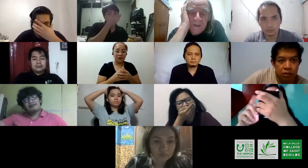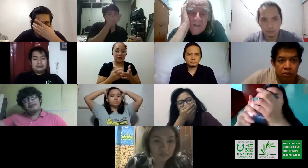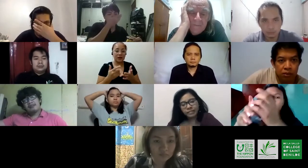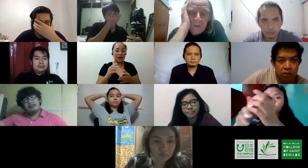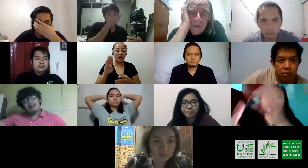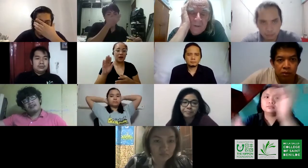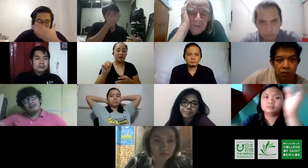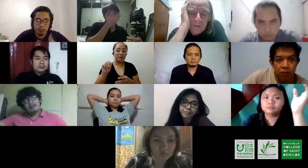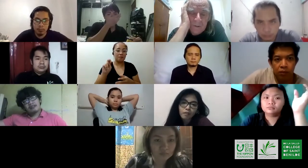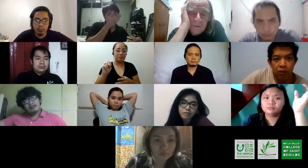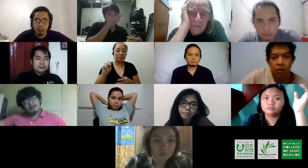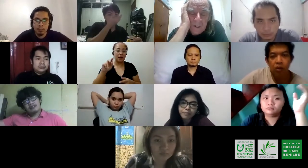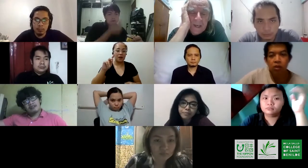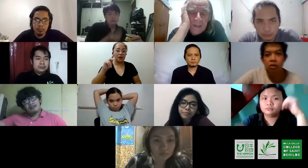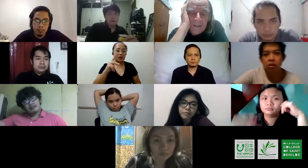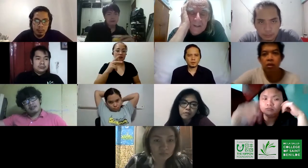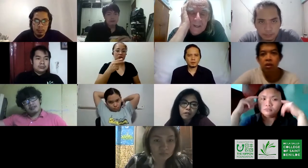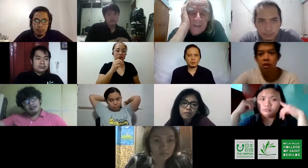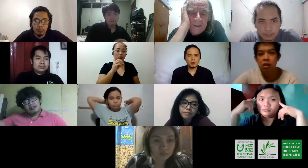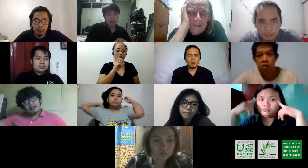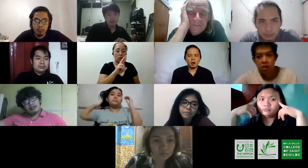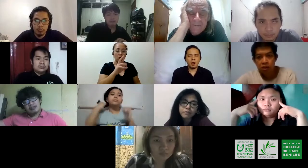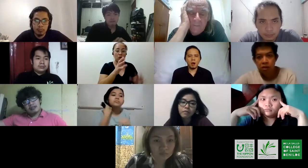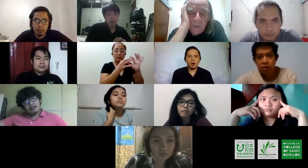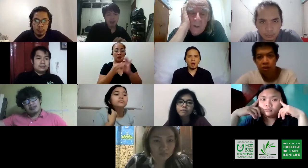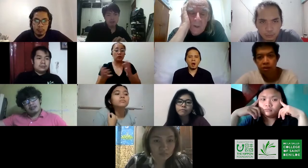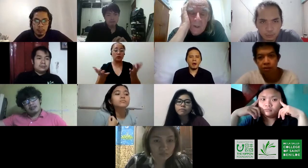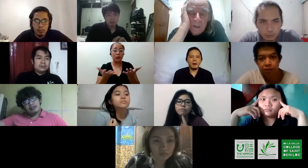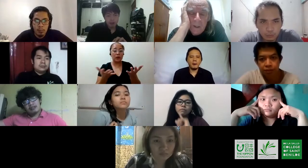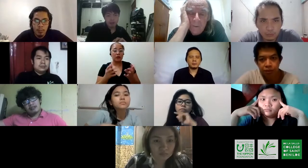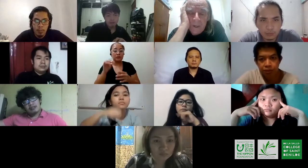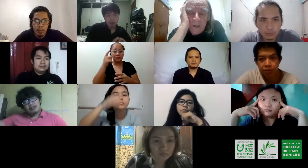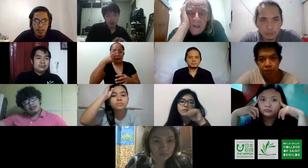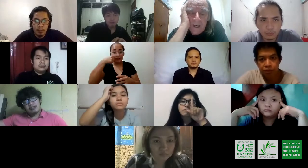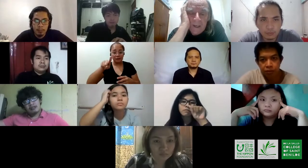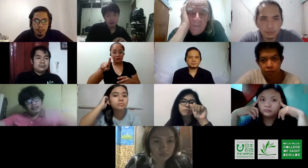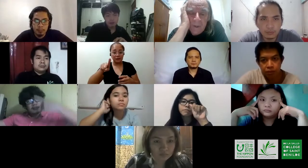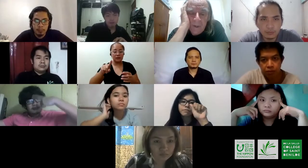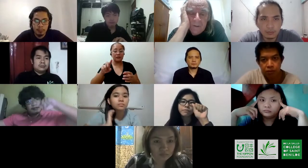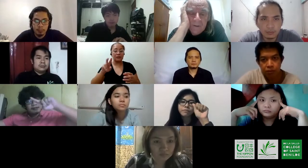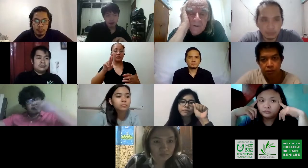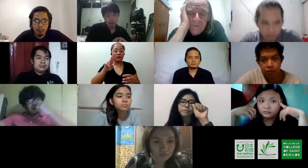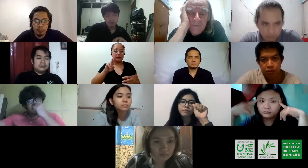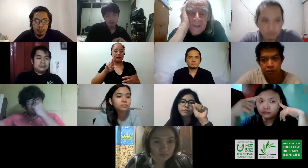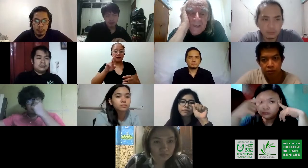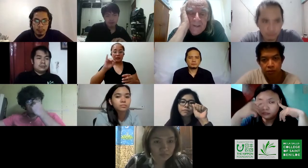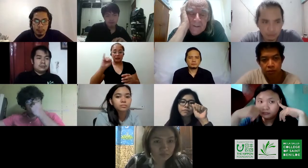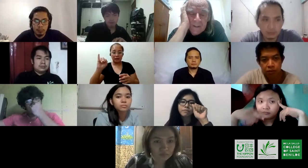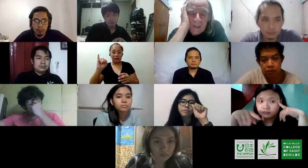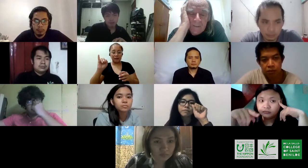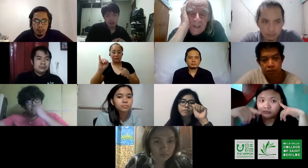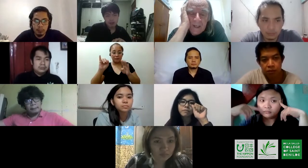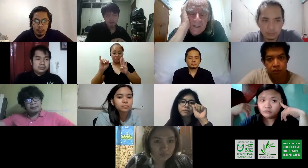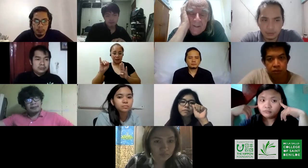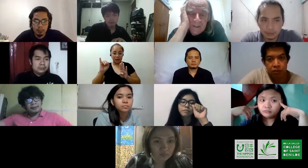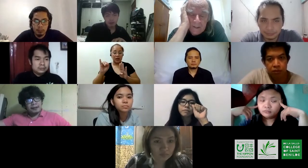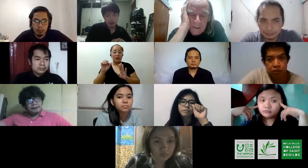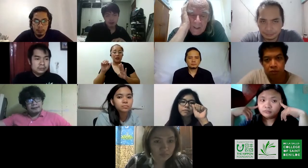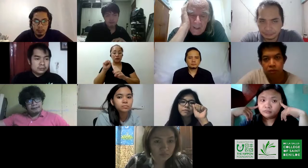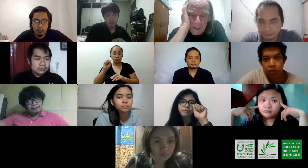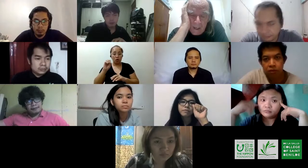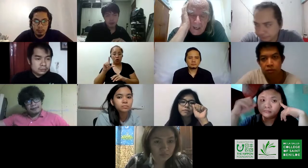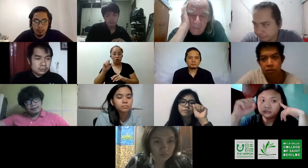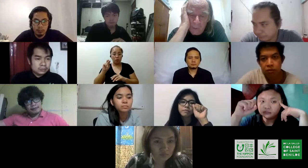Bangkok village belongs to A, Thailand. Rennell Island belongs to B, Solomon